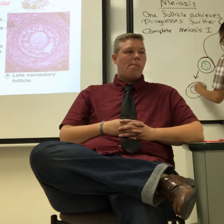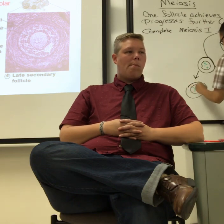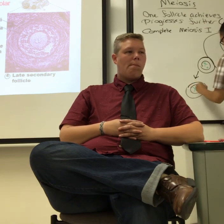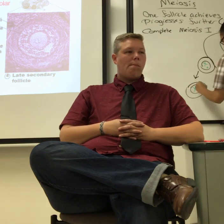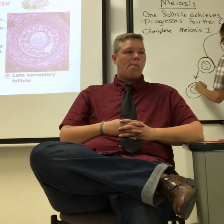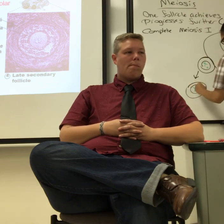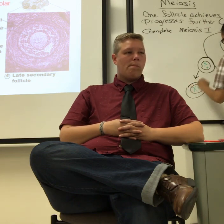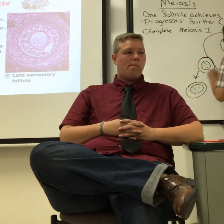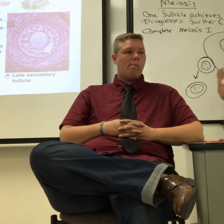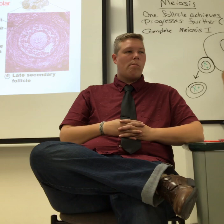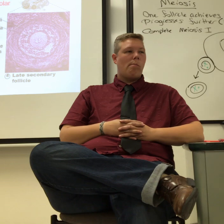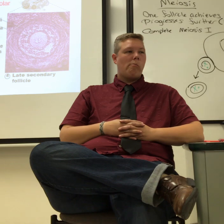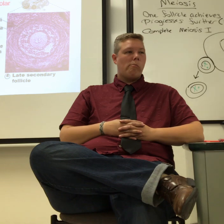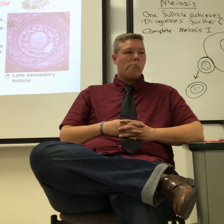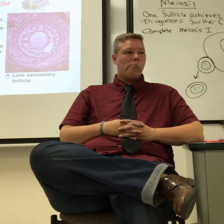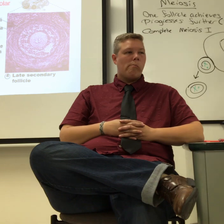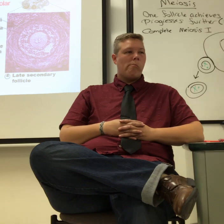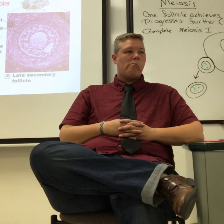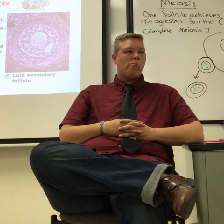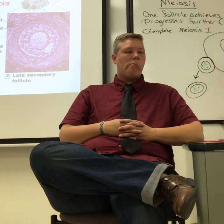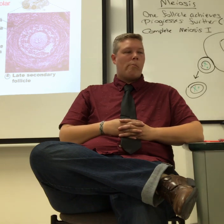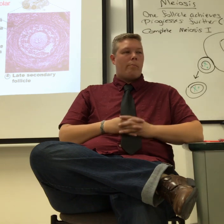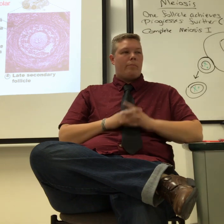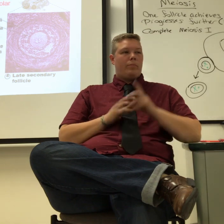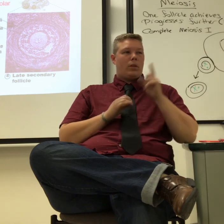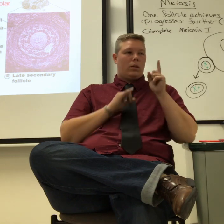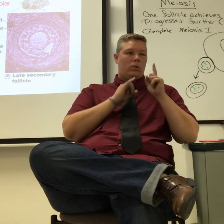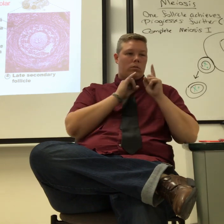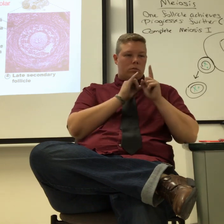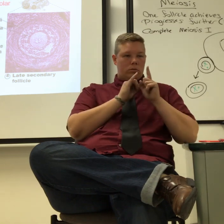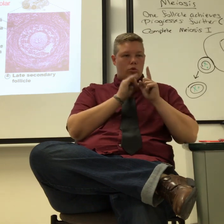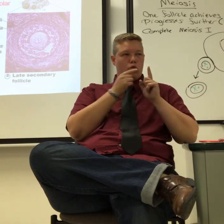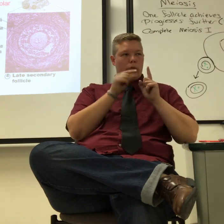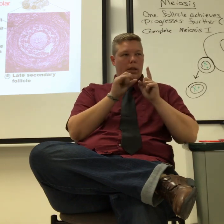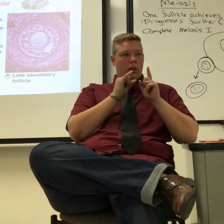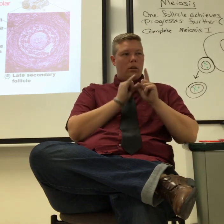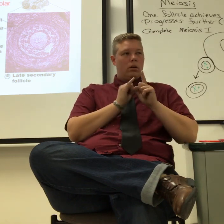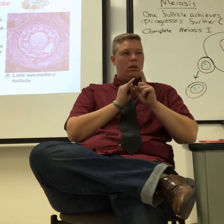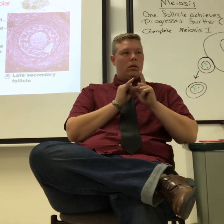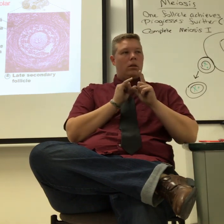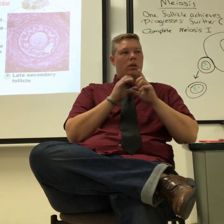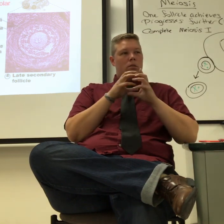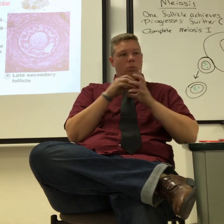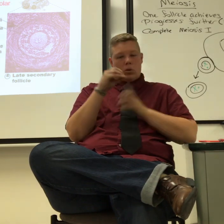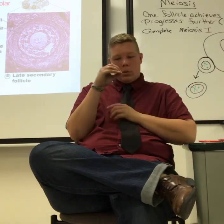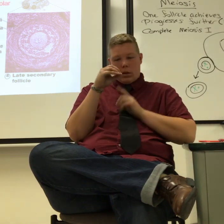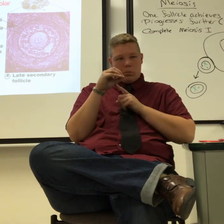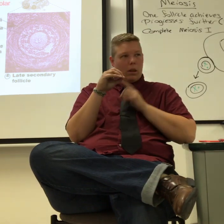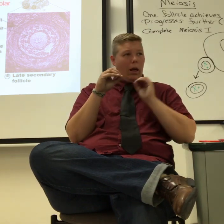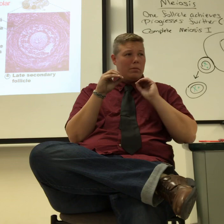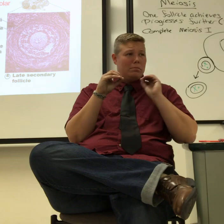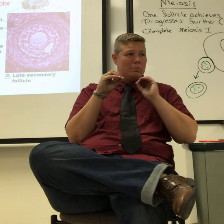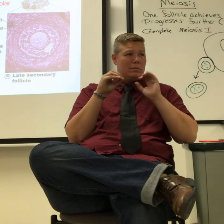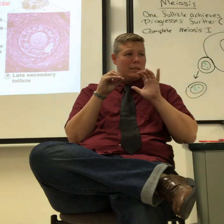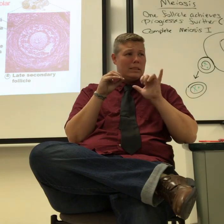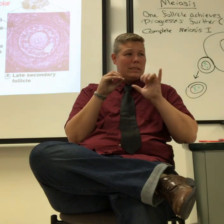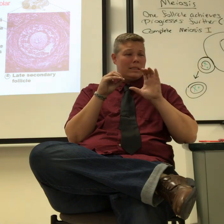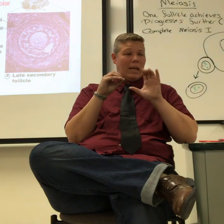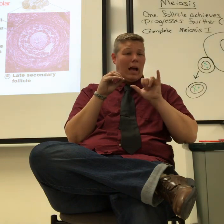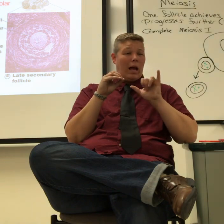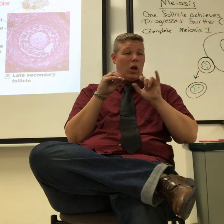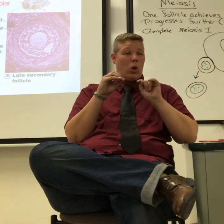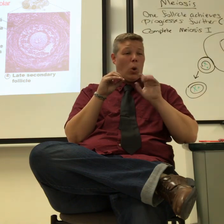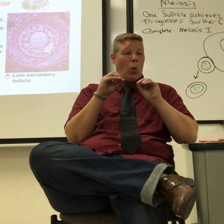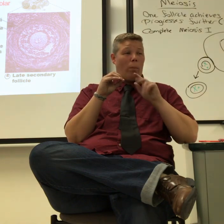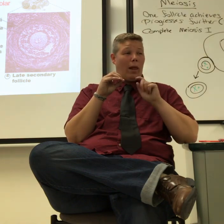So one green, that's long and then short. In one small cell, they got nothing, hardly any cytoplasm. You put